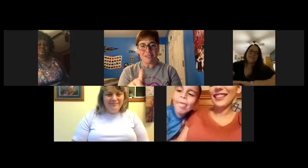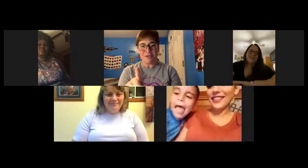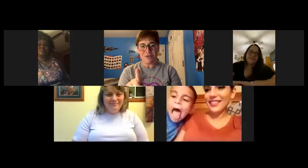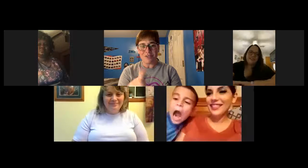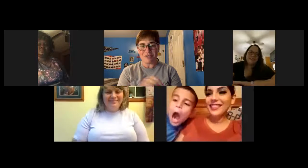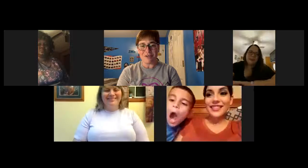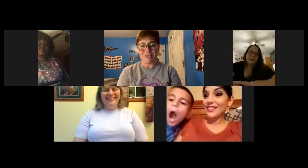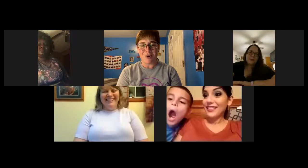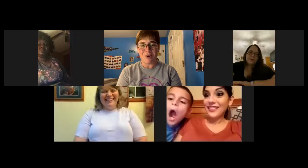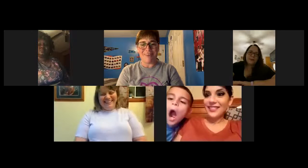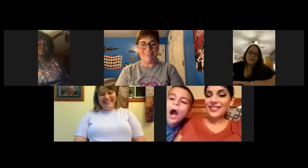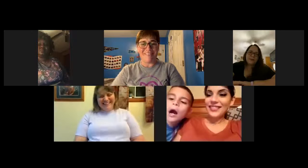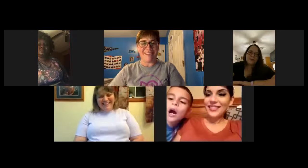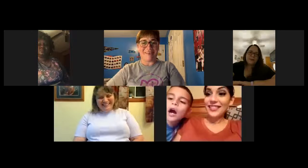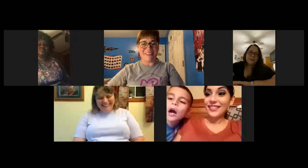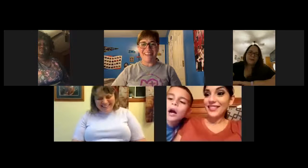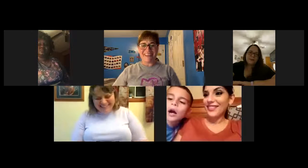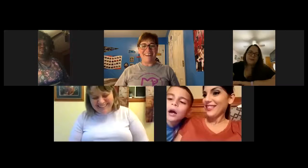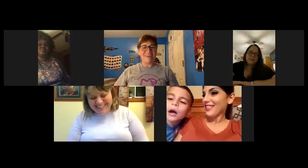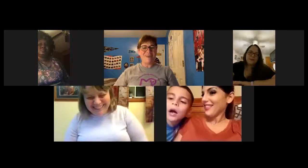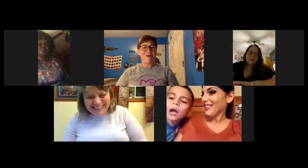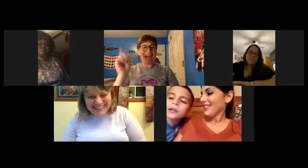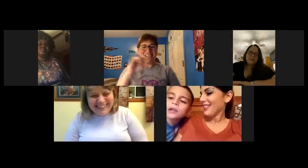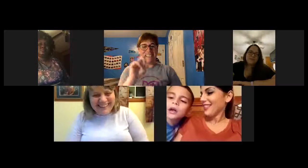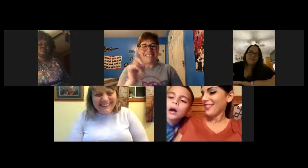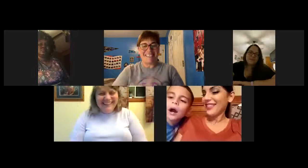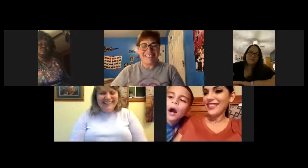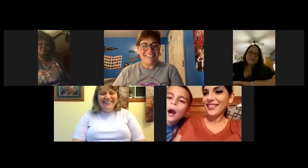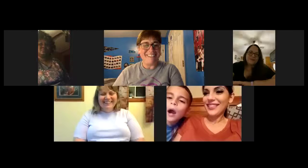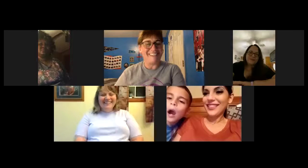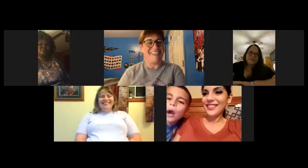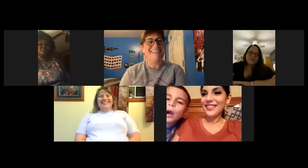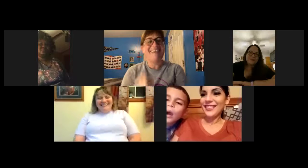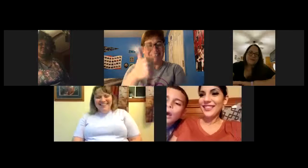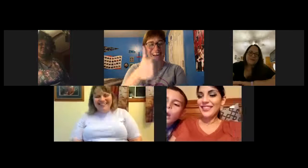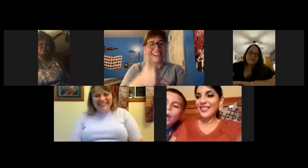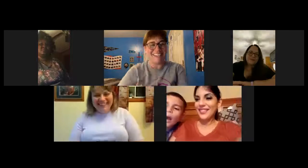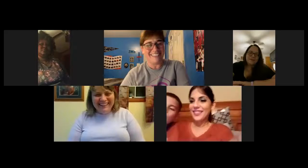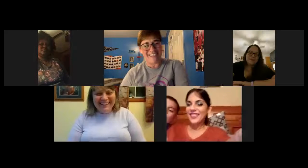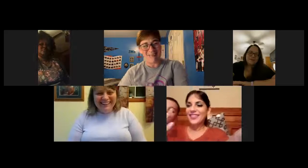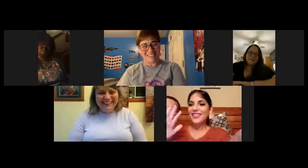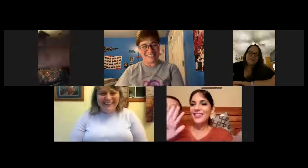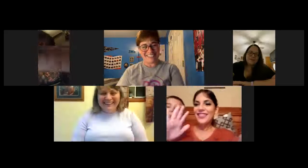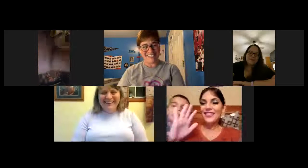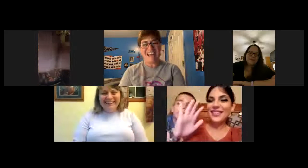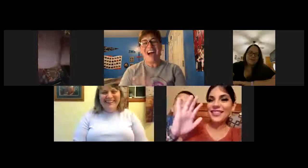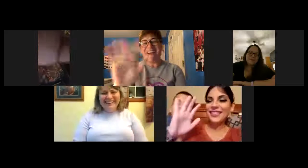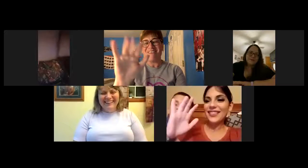you're practicing your words though in the car. So no accidents. So, right,